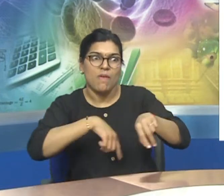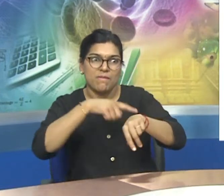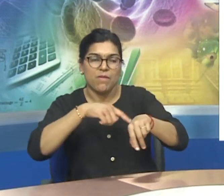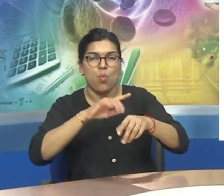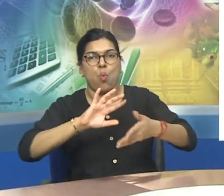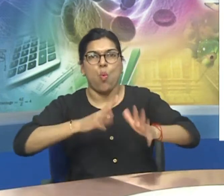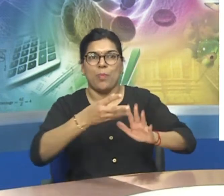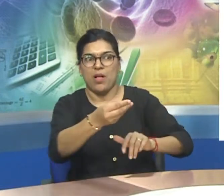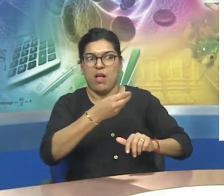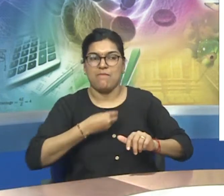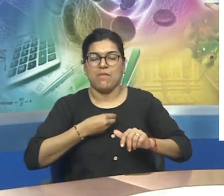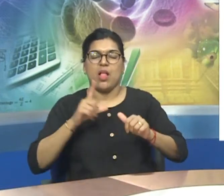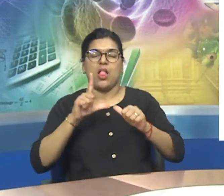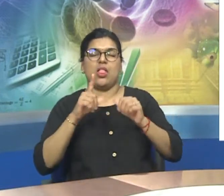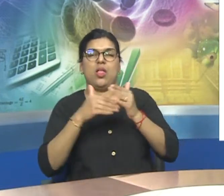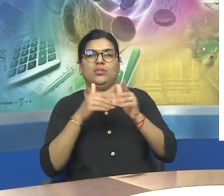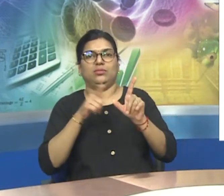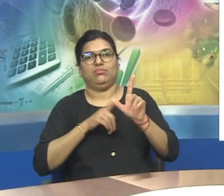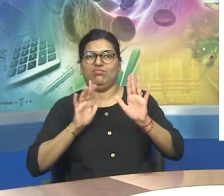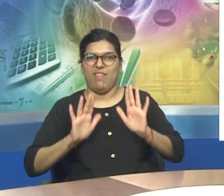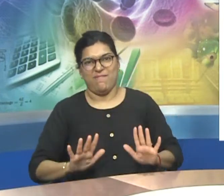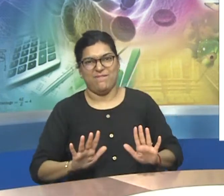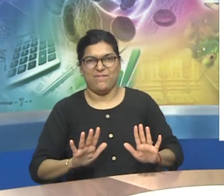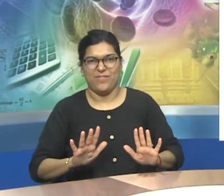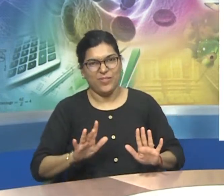See, the first answer is lazy,